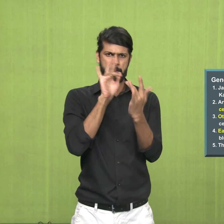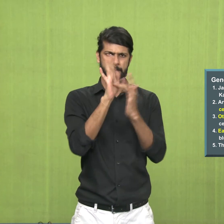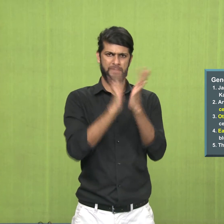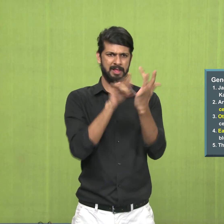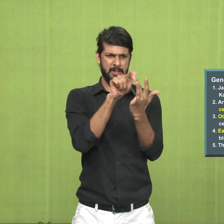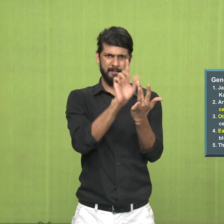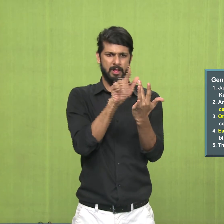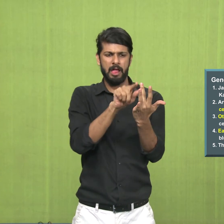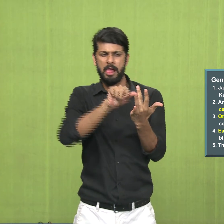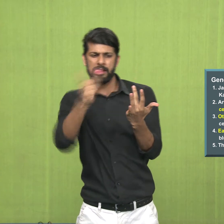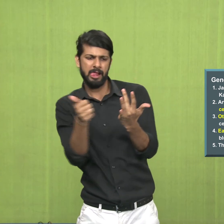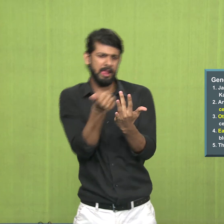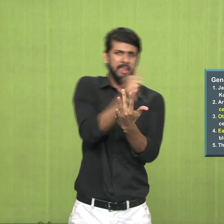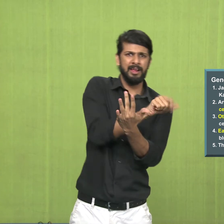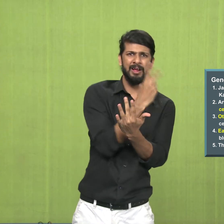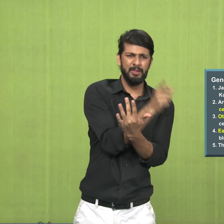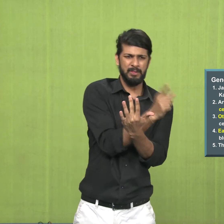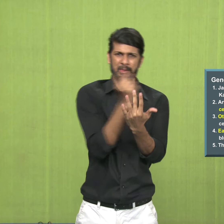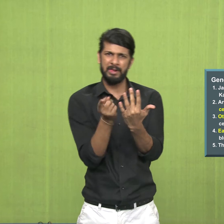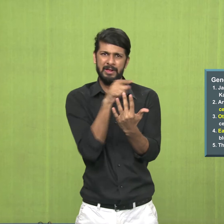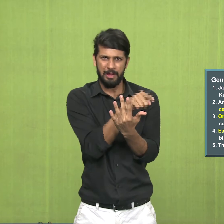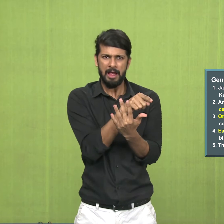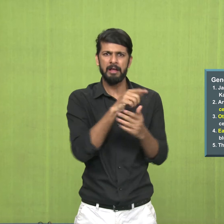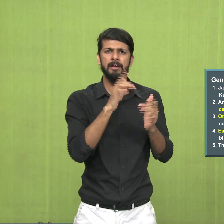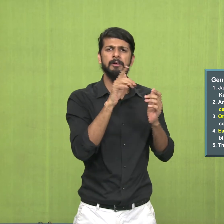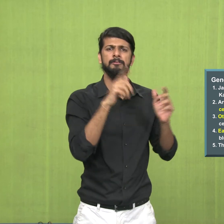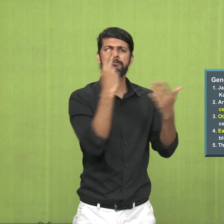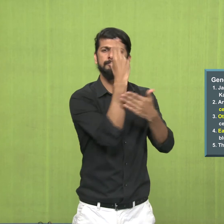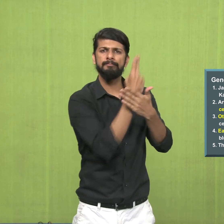You would also notice that the other figures are painted dark